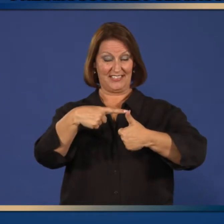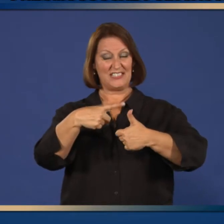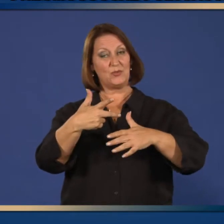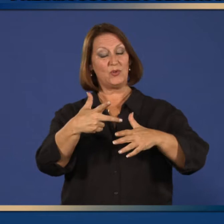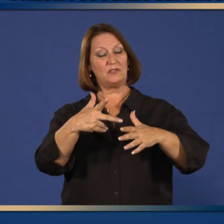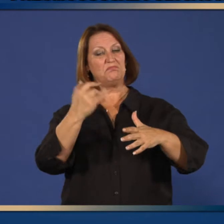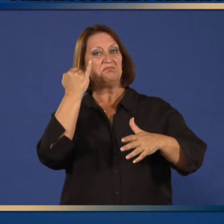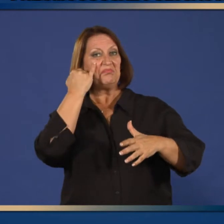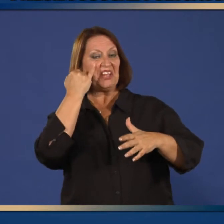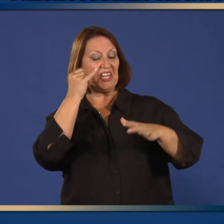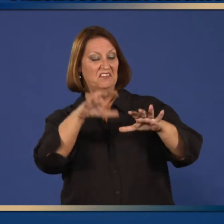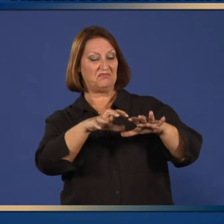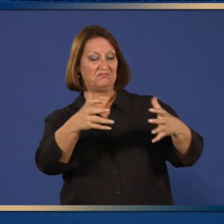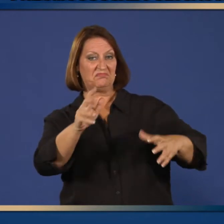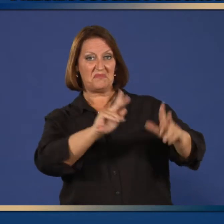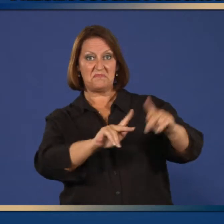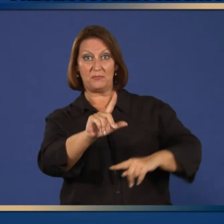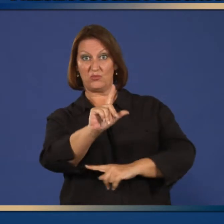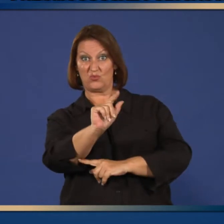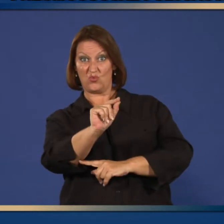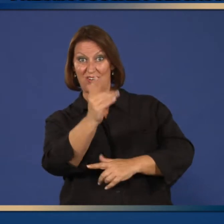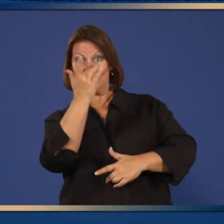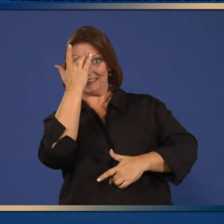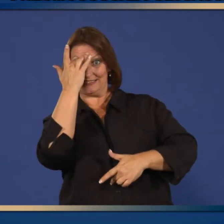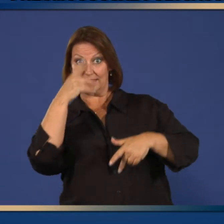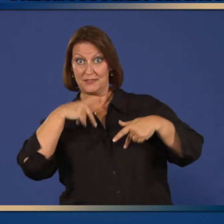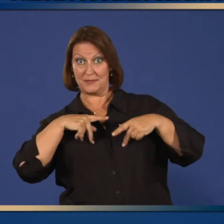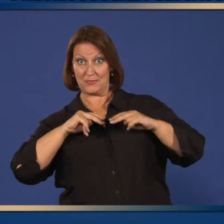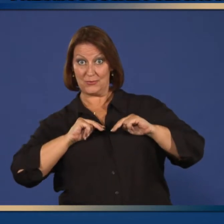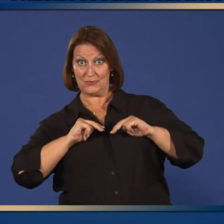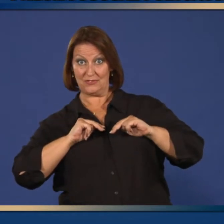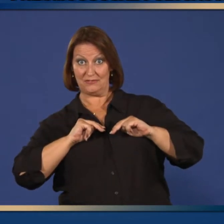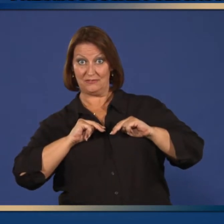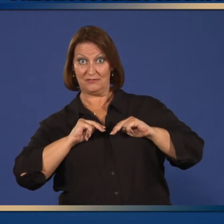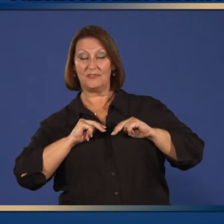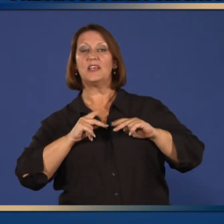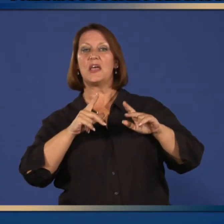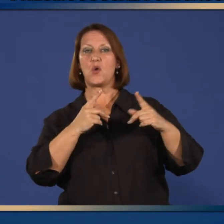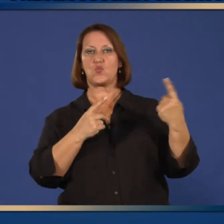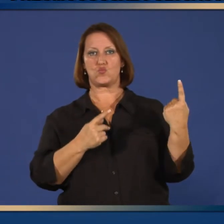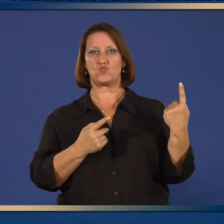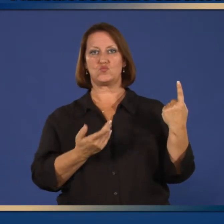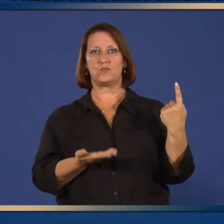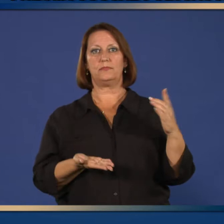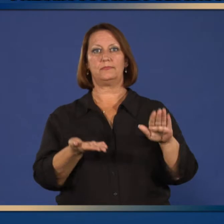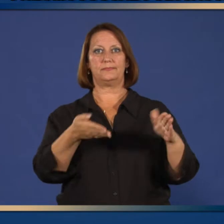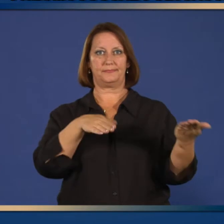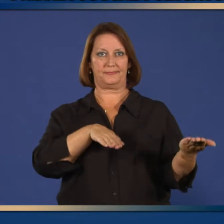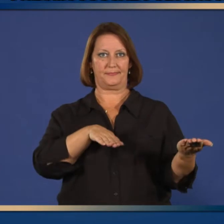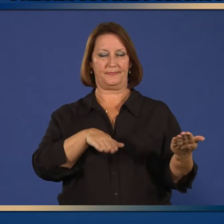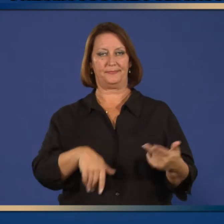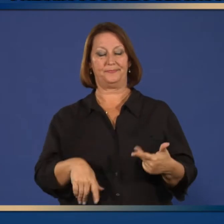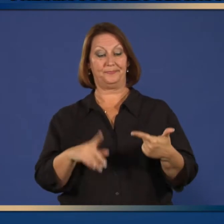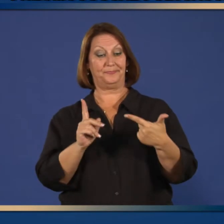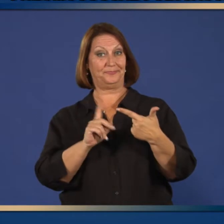Pneumococcal pneumonia kills about 1 out of 20 people who get it.